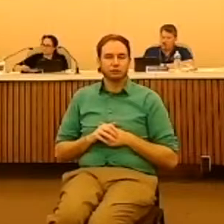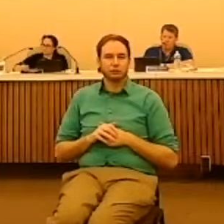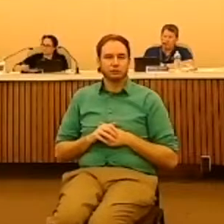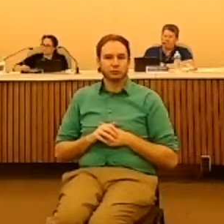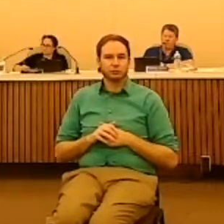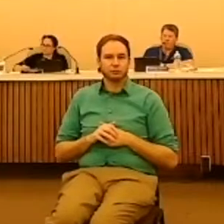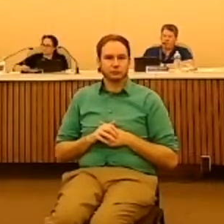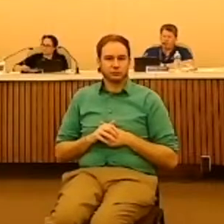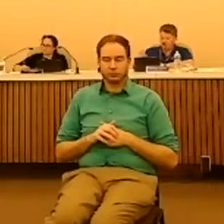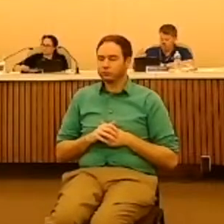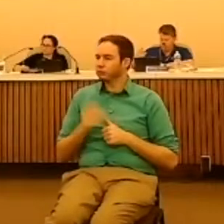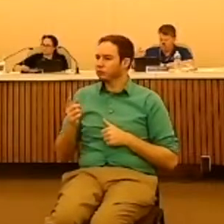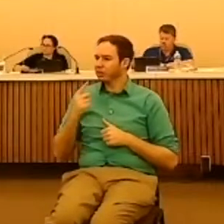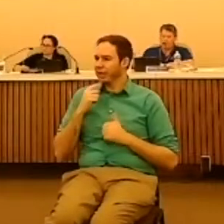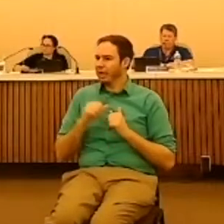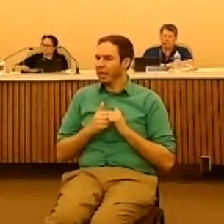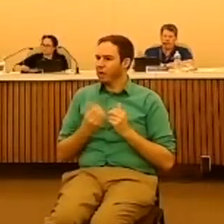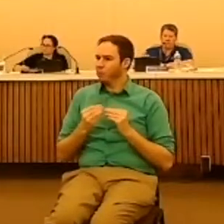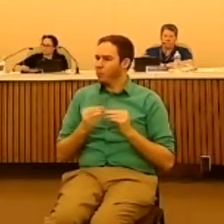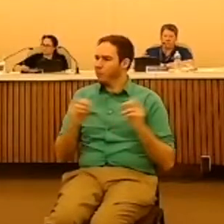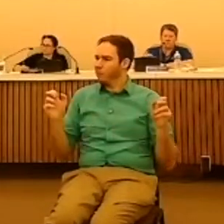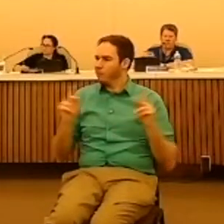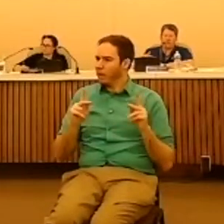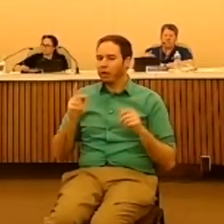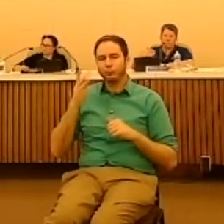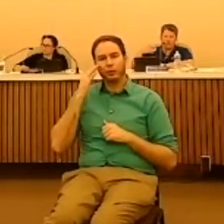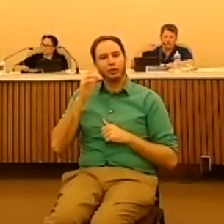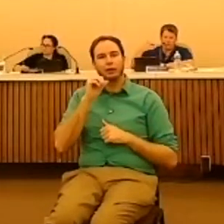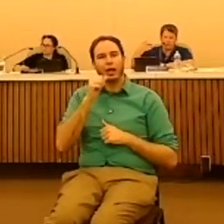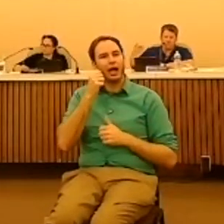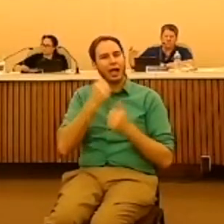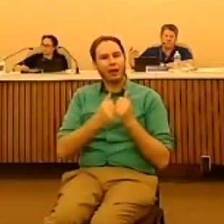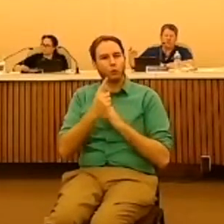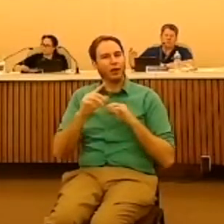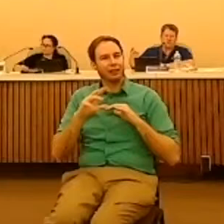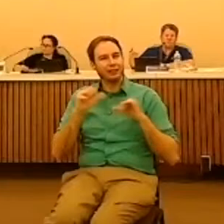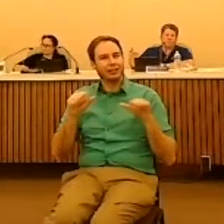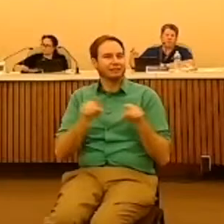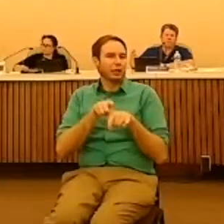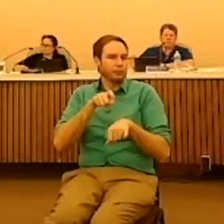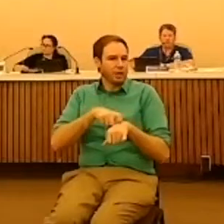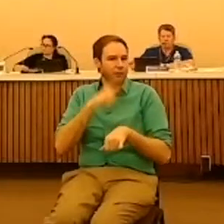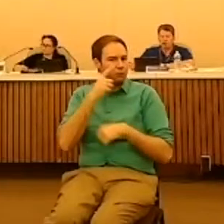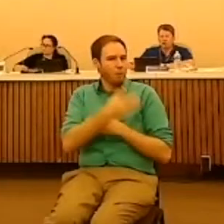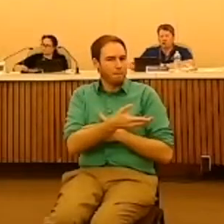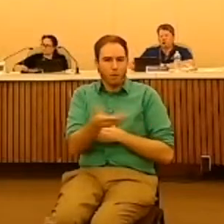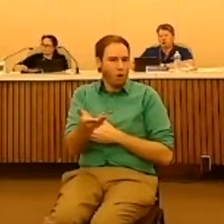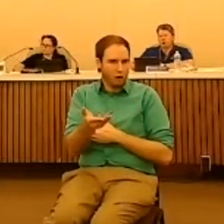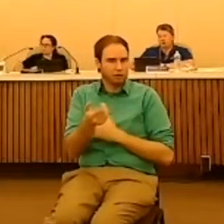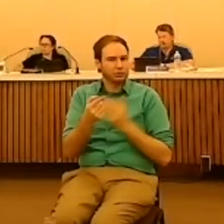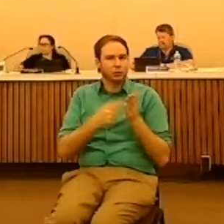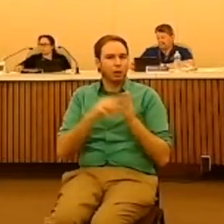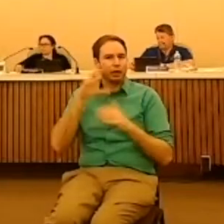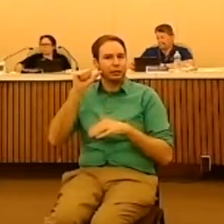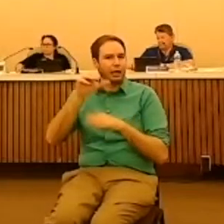And so you say, well, how can there be more coming back? Because not everybody leaves during the morning peak. Yeah.